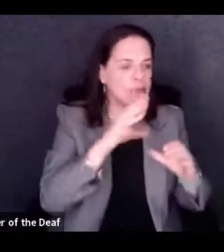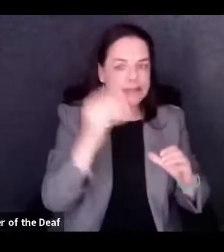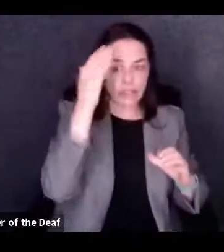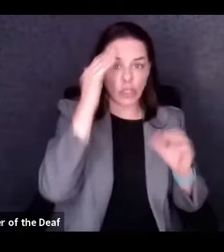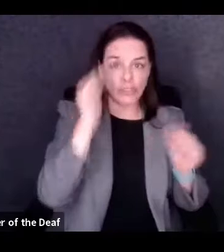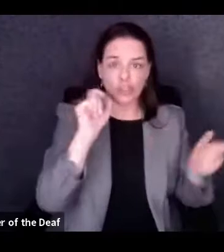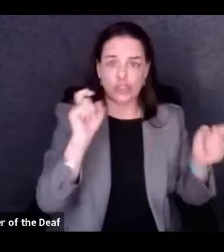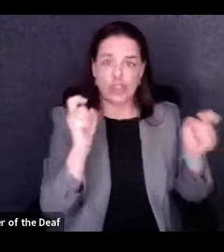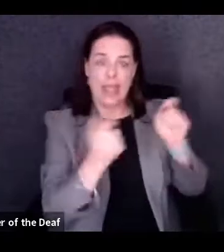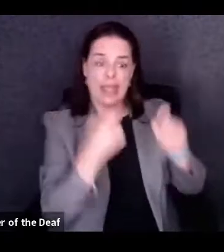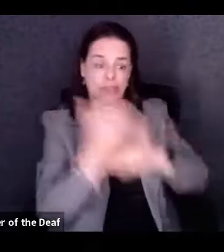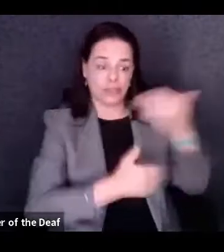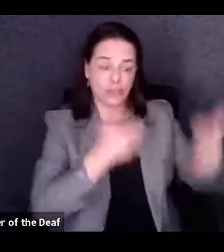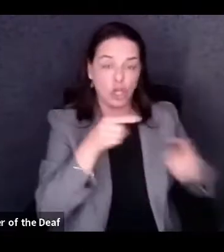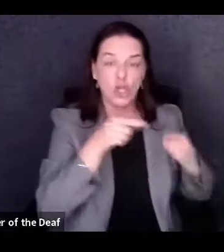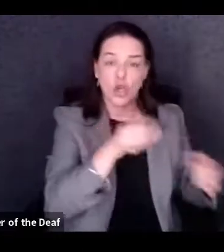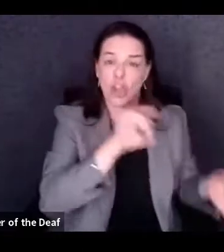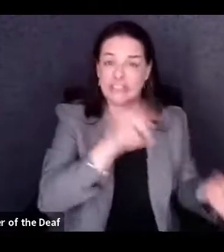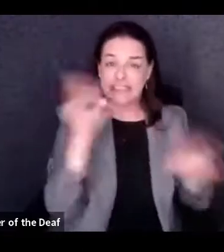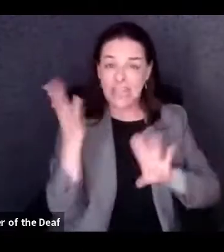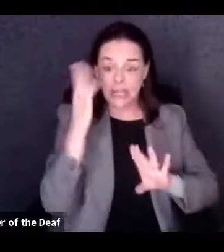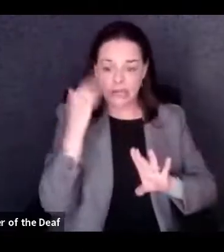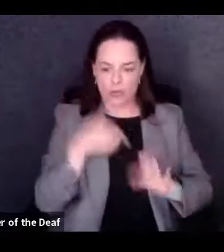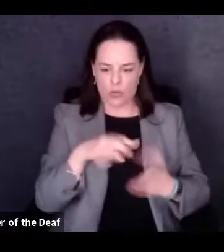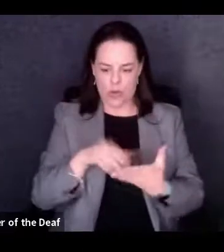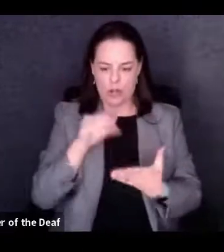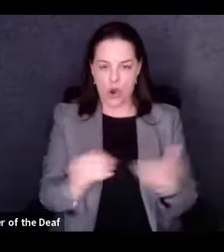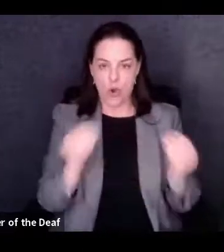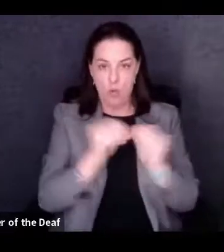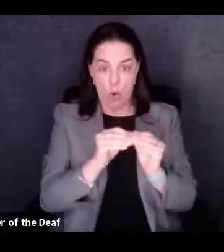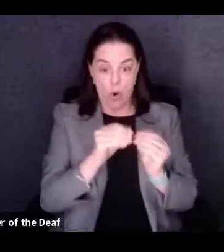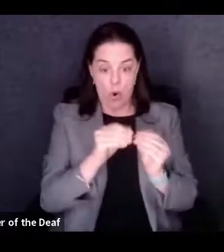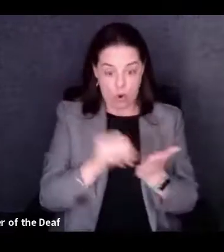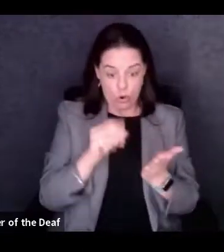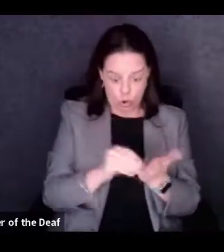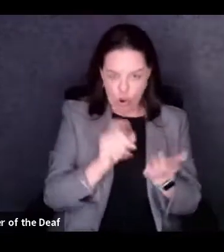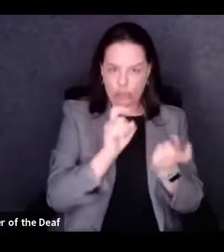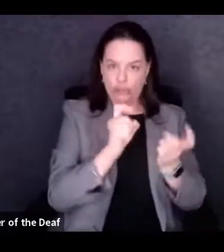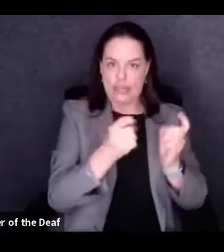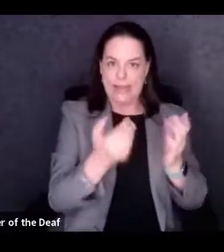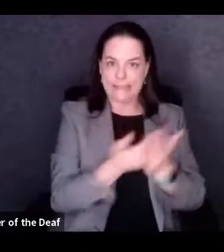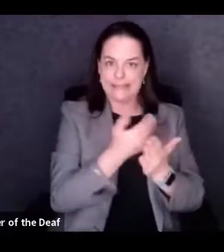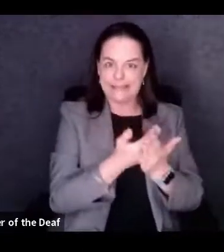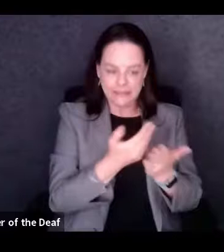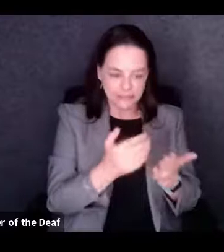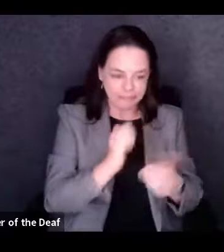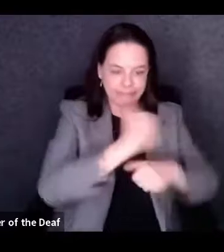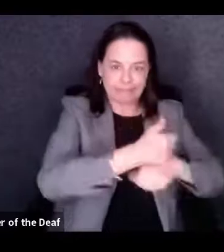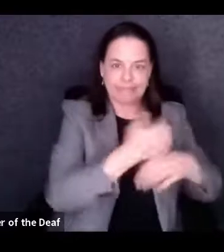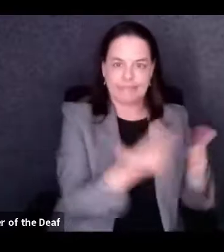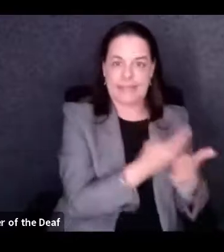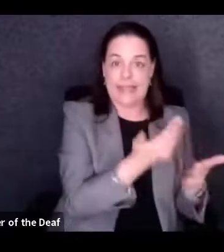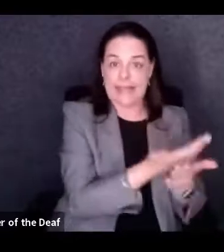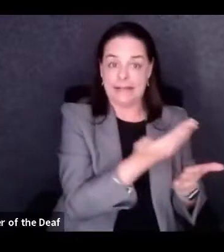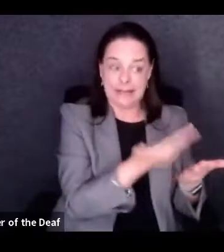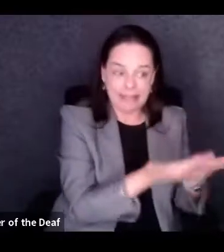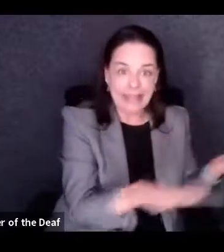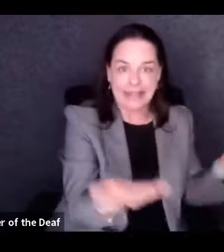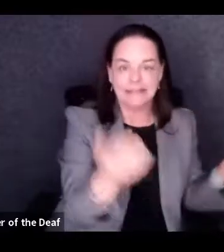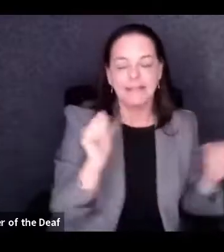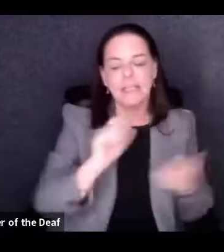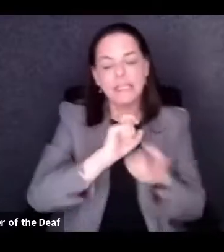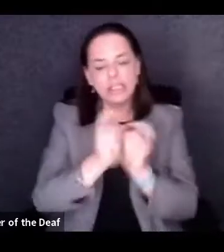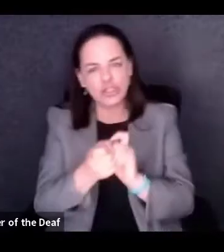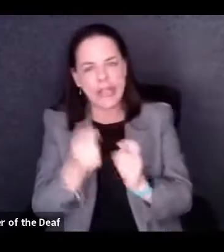disaster because we learn more and information changes and we implement new things. That can lead to changing guidelines